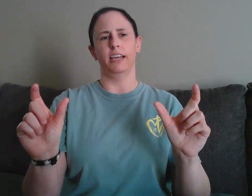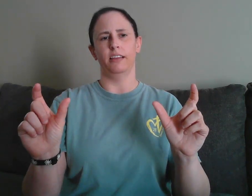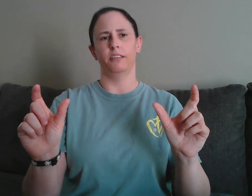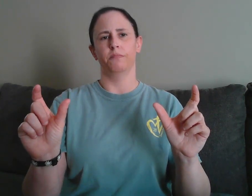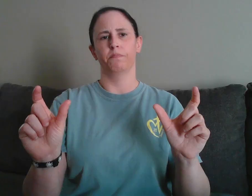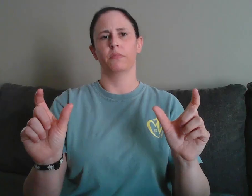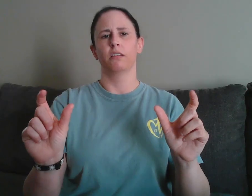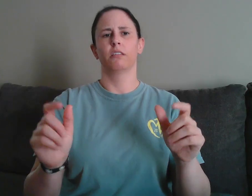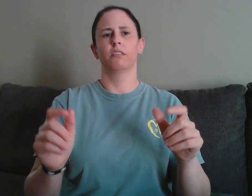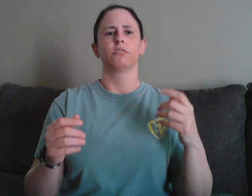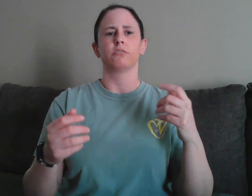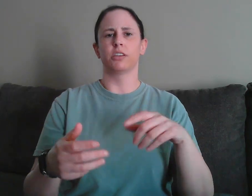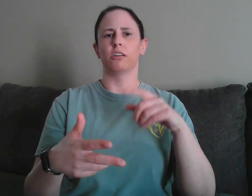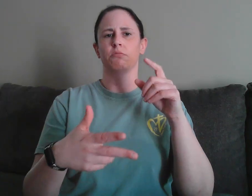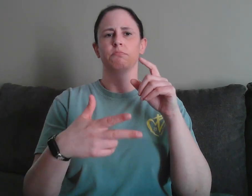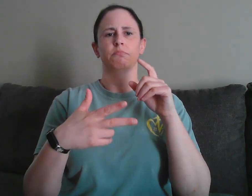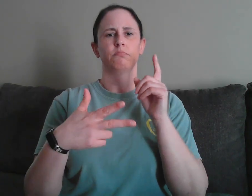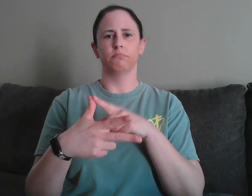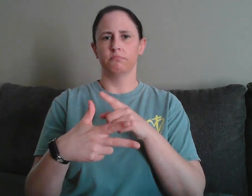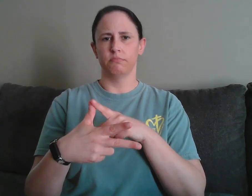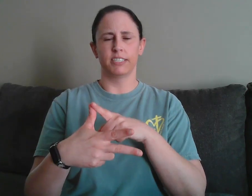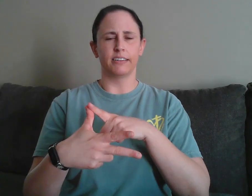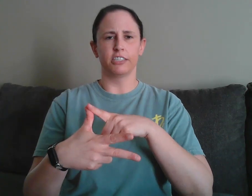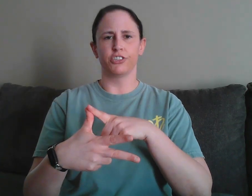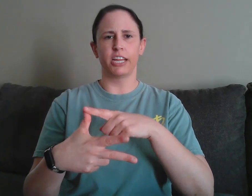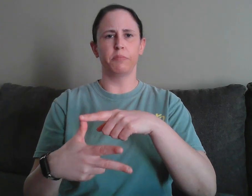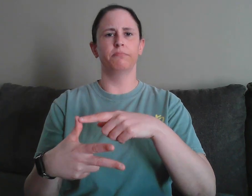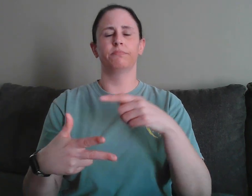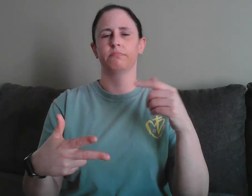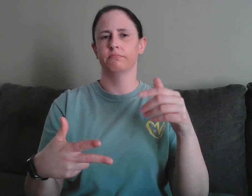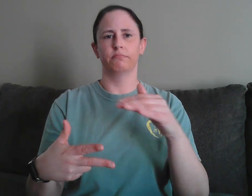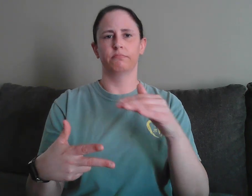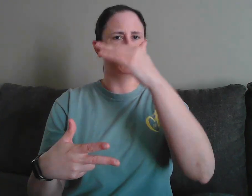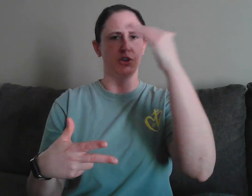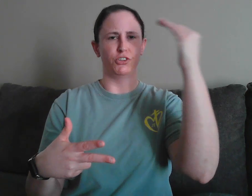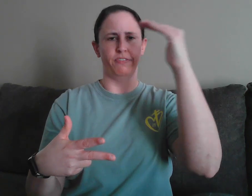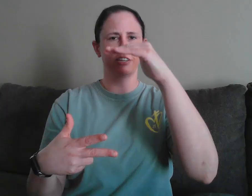end. So sentence or statement, neutral facial